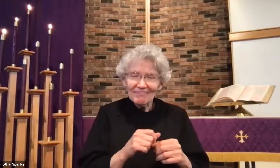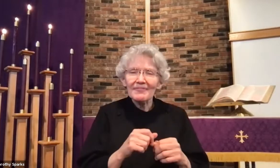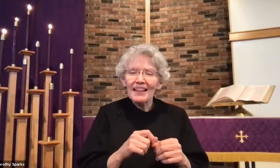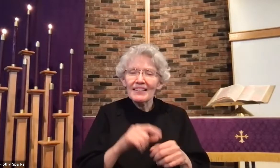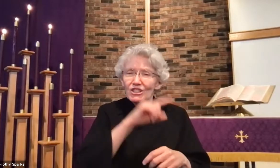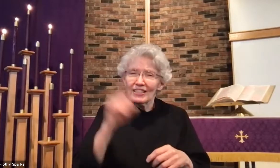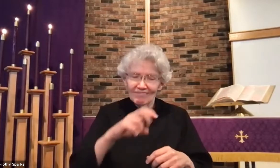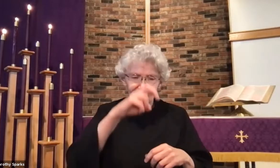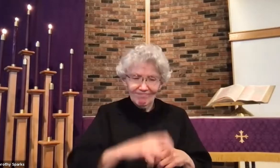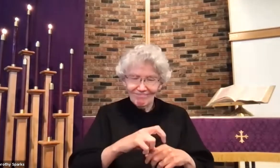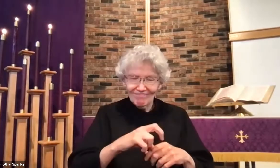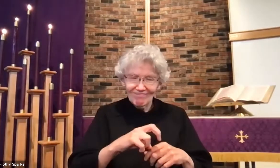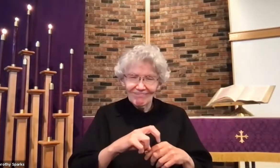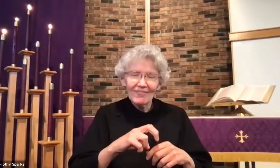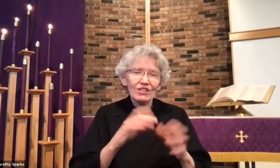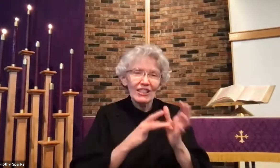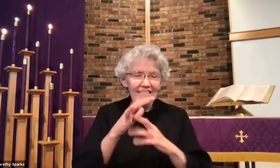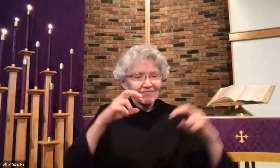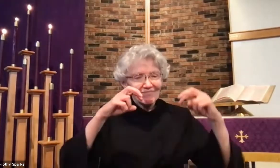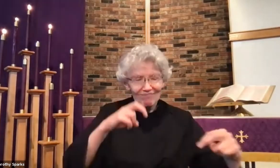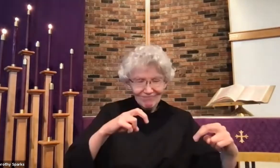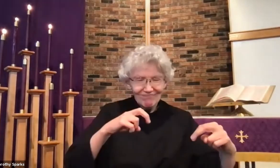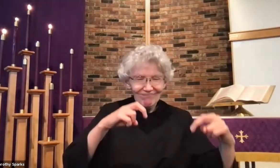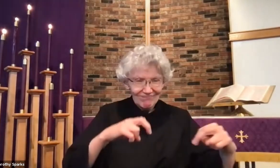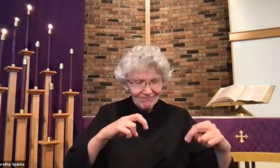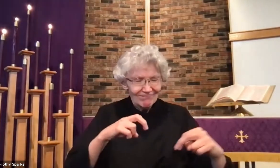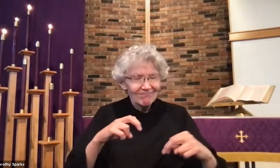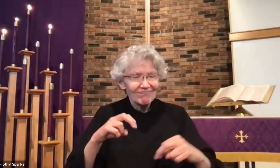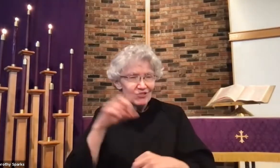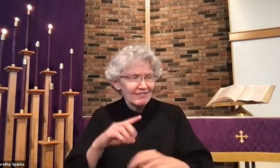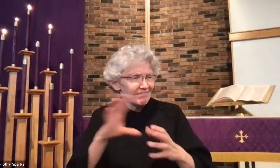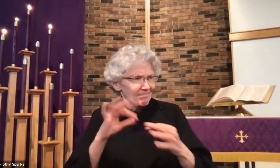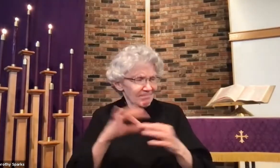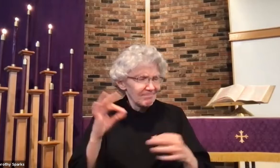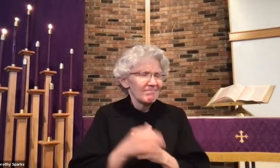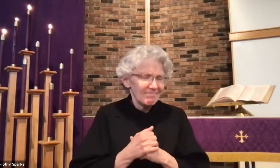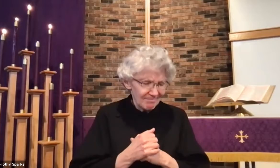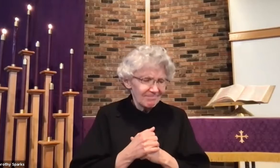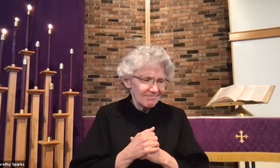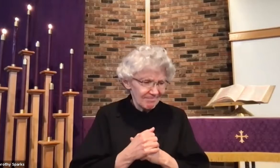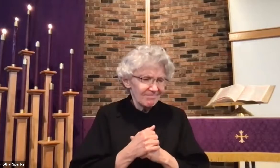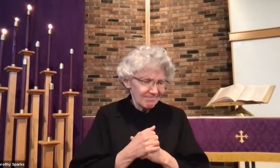"Look at the kind of man Jesus is staying with. Zacchaeus is a sinner."